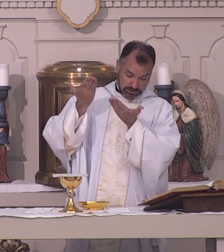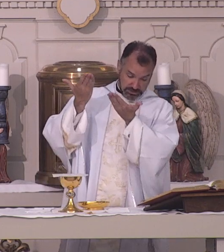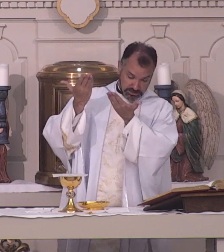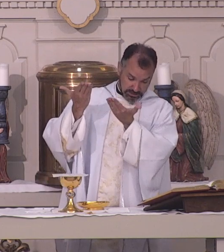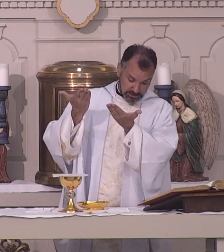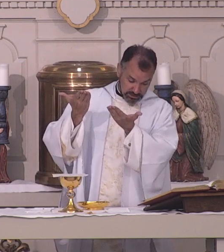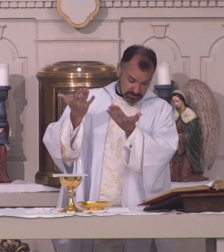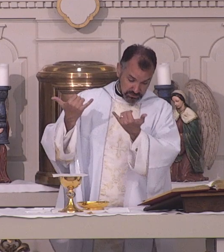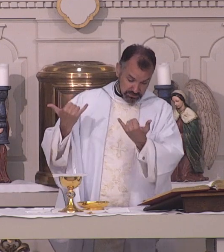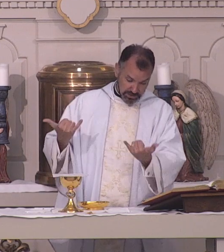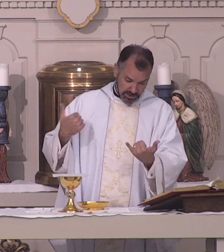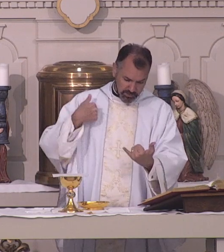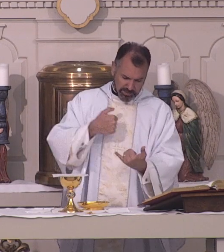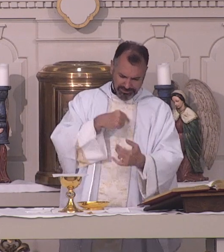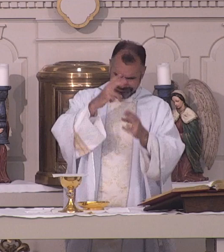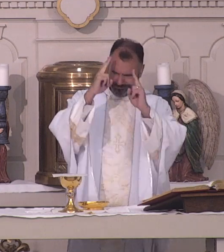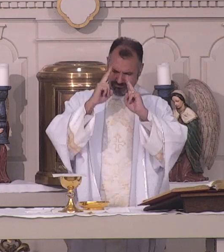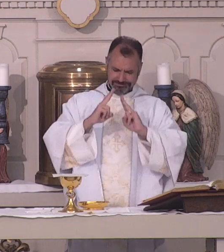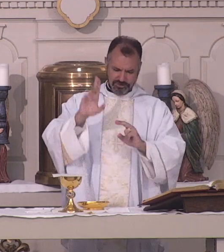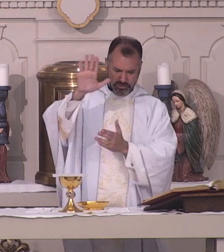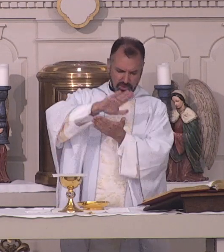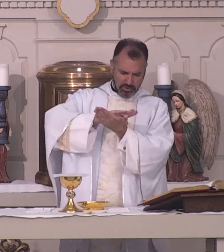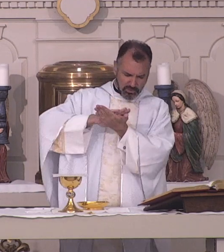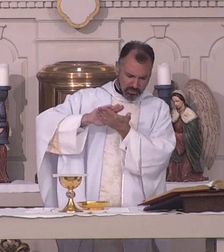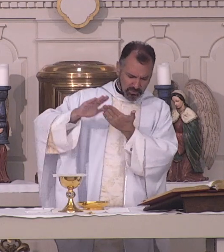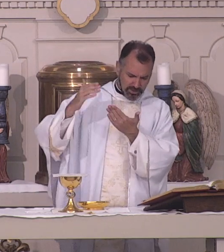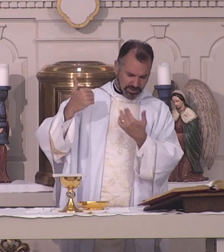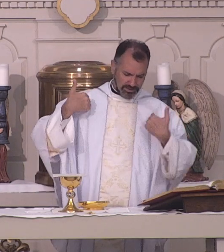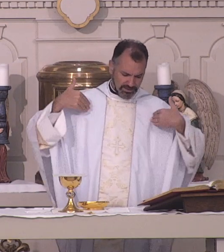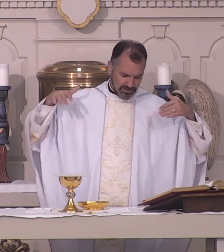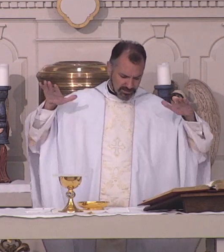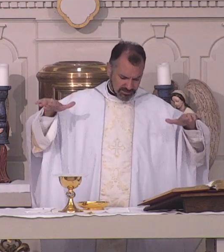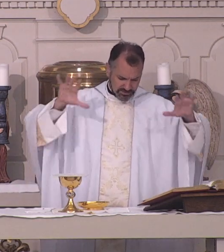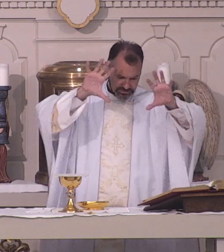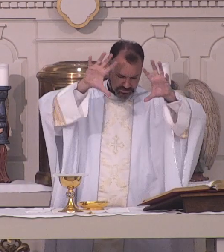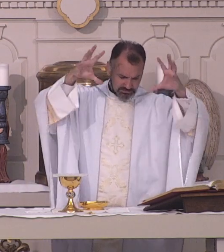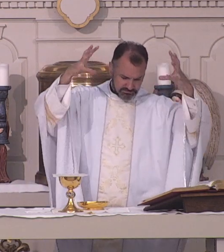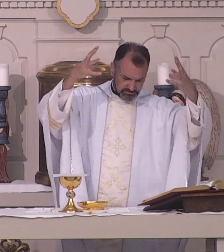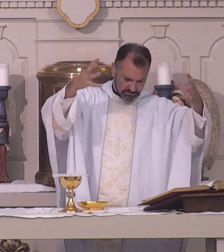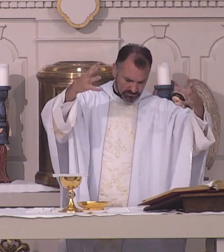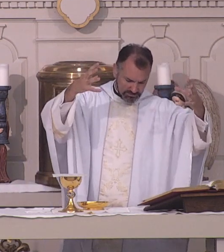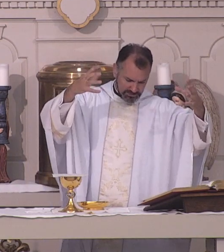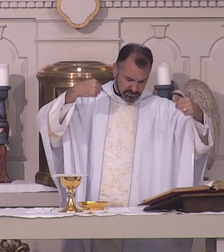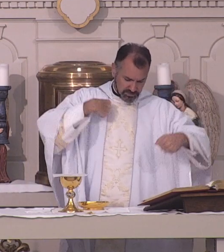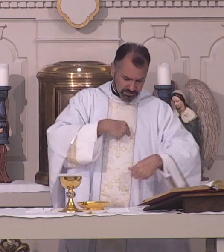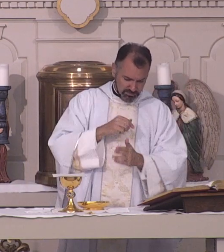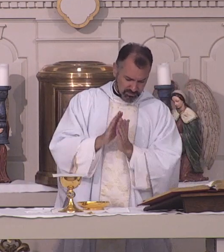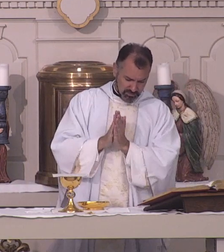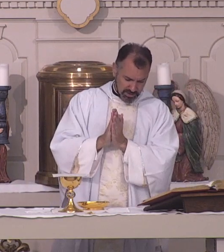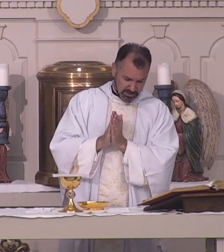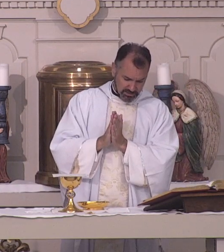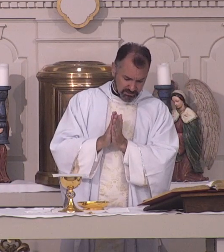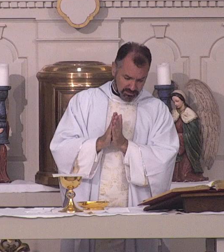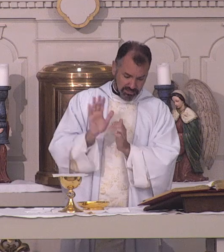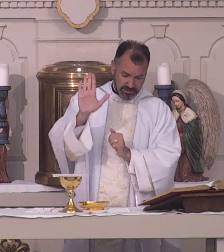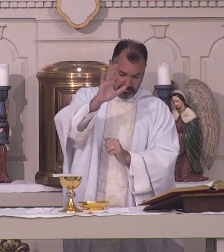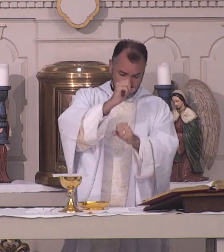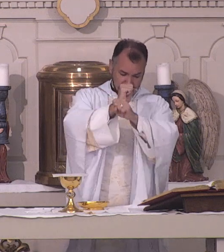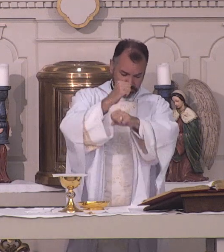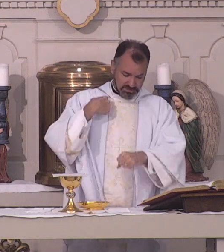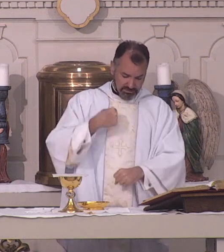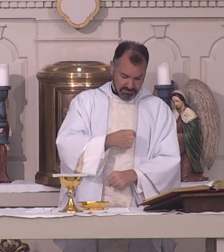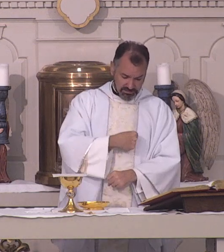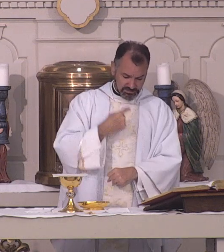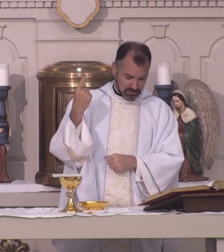Receive, O Lord, the offerings we bring before you, as we venerate your holy angels, and